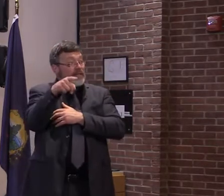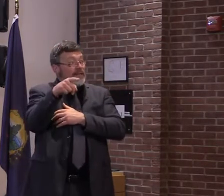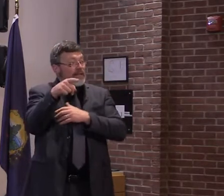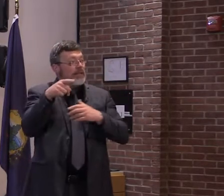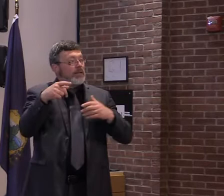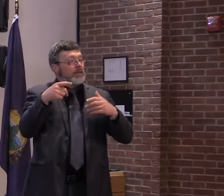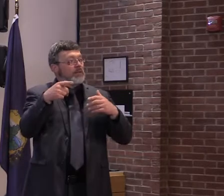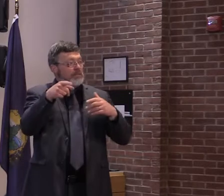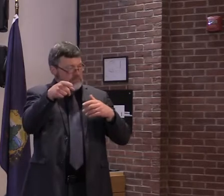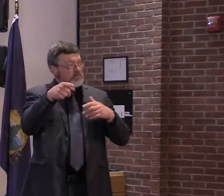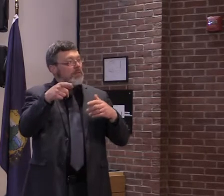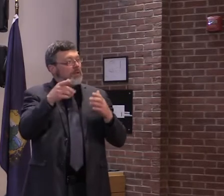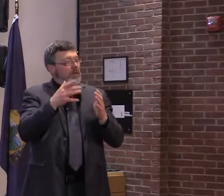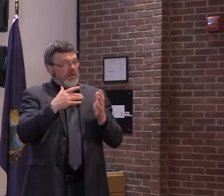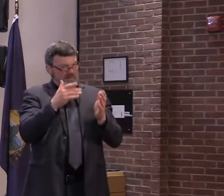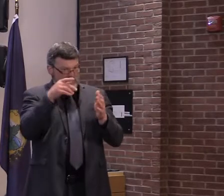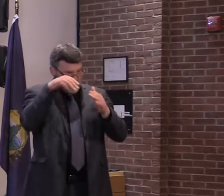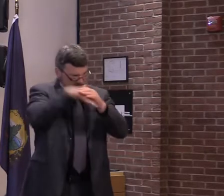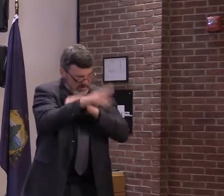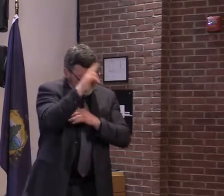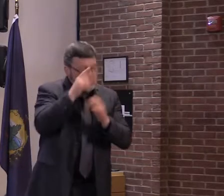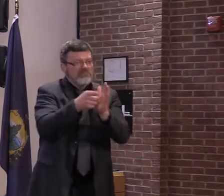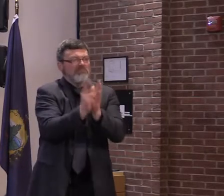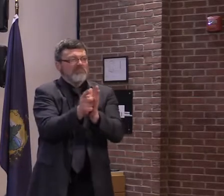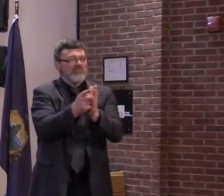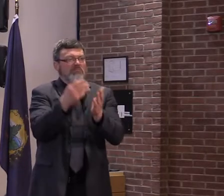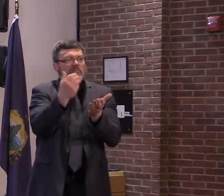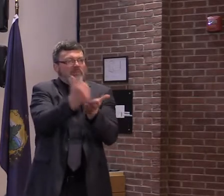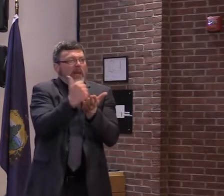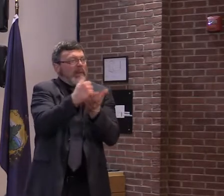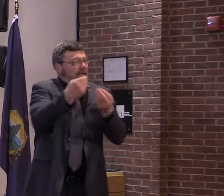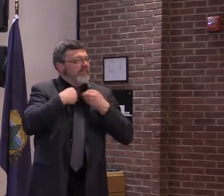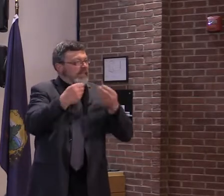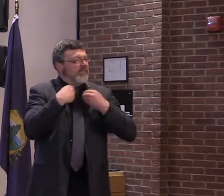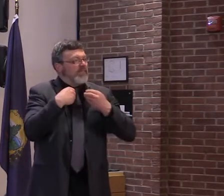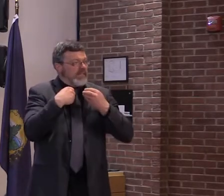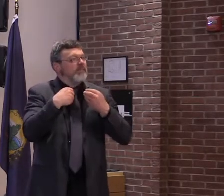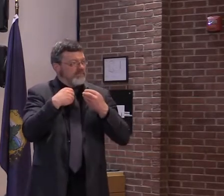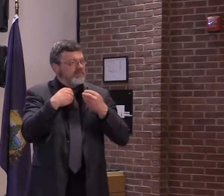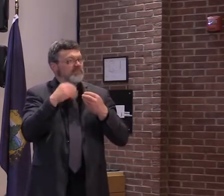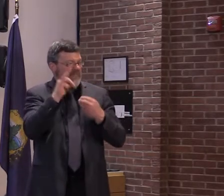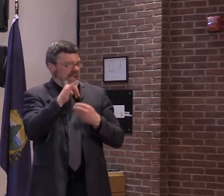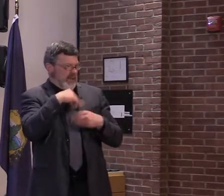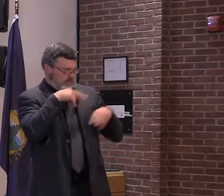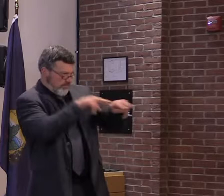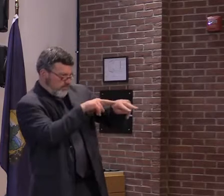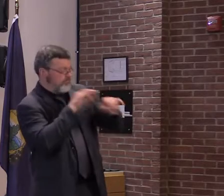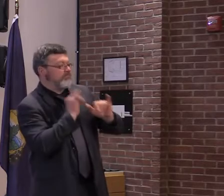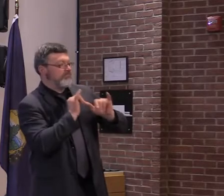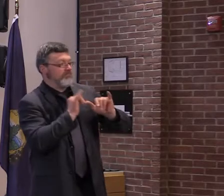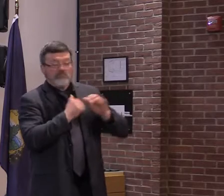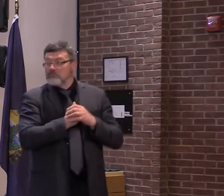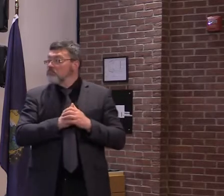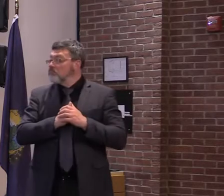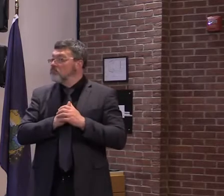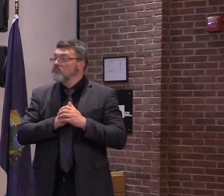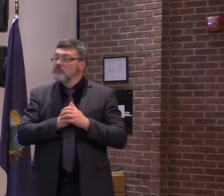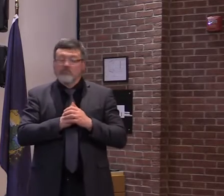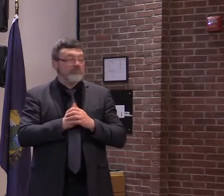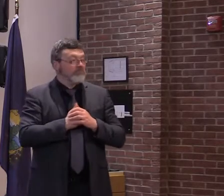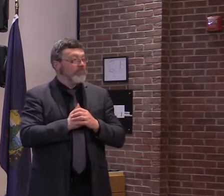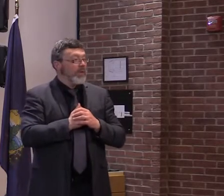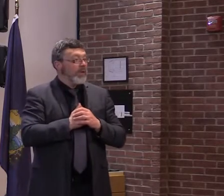medications appropriate for COVID as a way of identifying those who are in the hospital because of COVID,